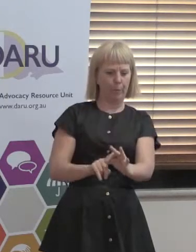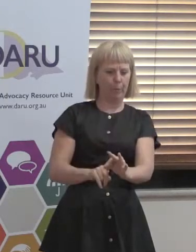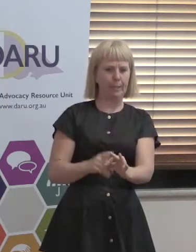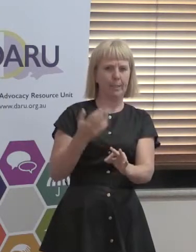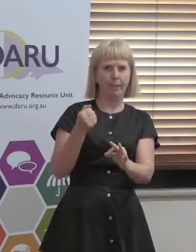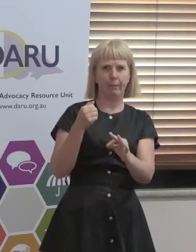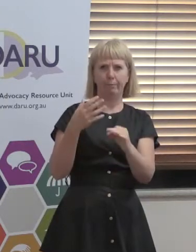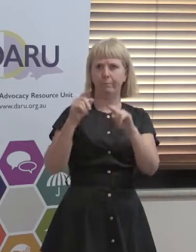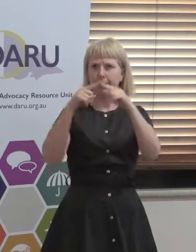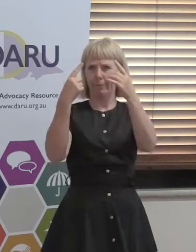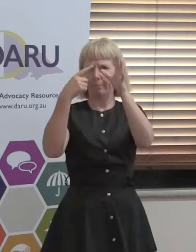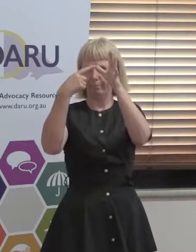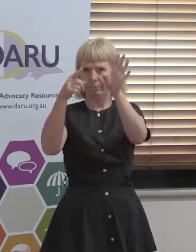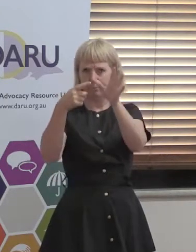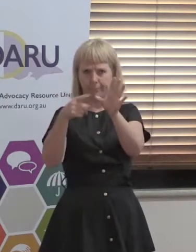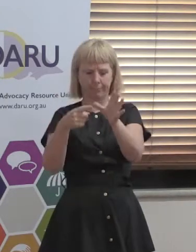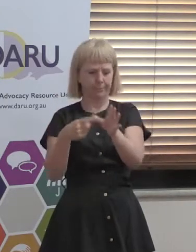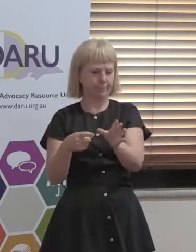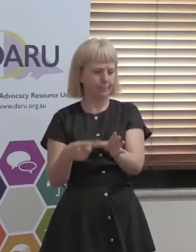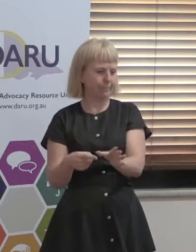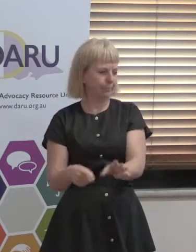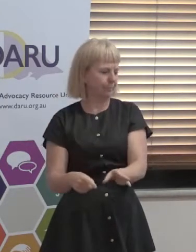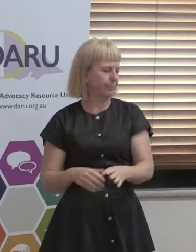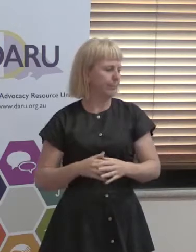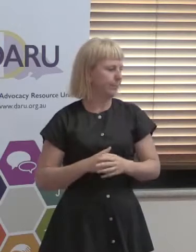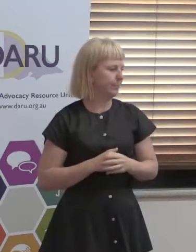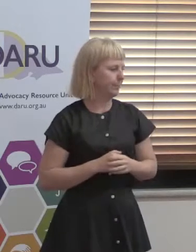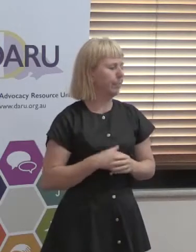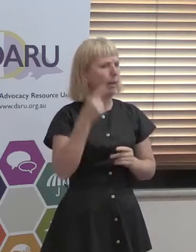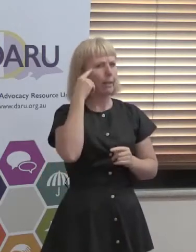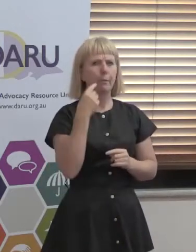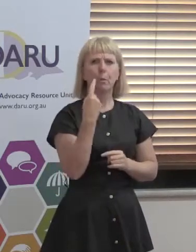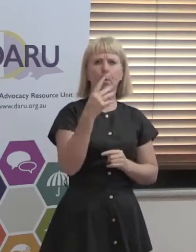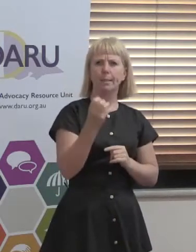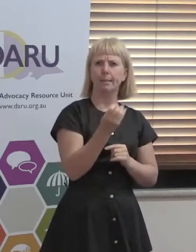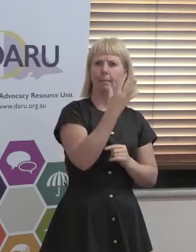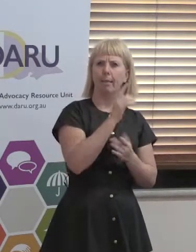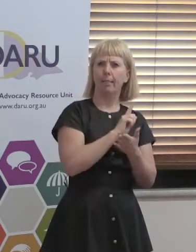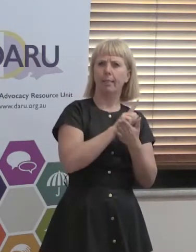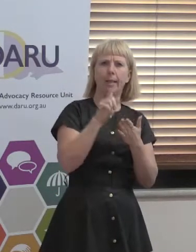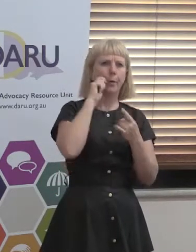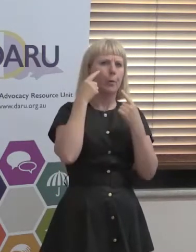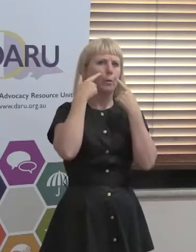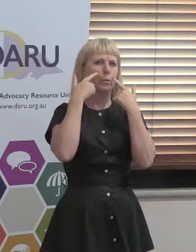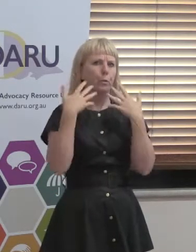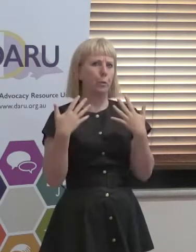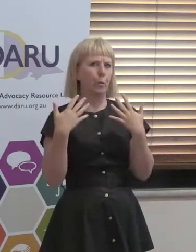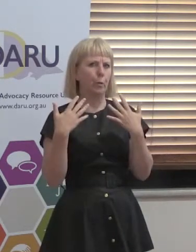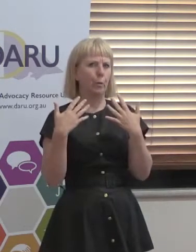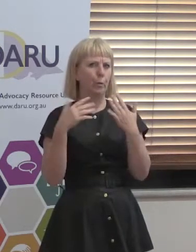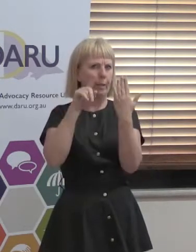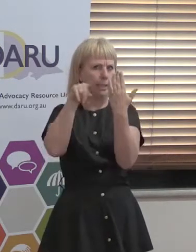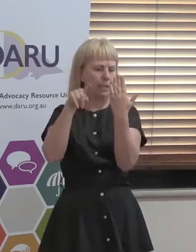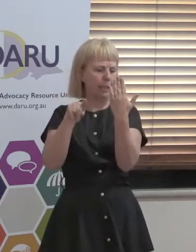the content. And I think I've got a slide later on. The checklist